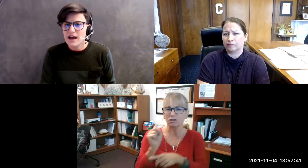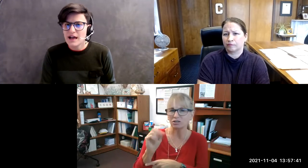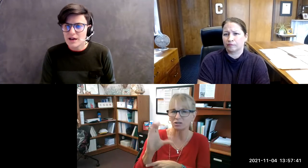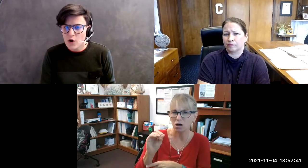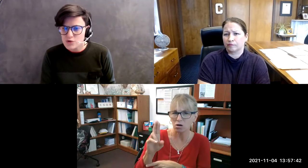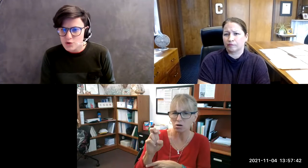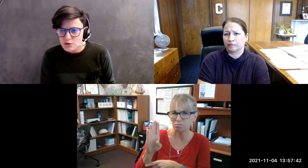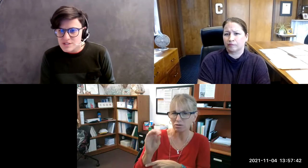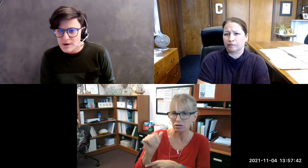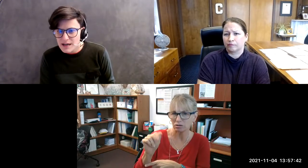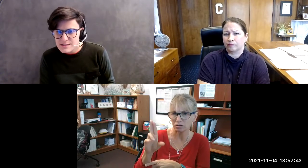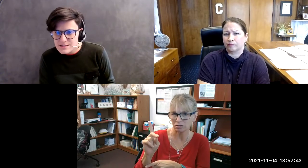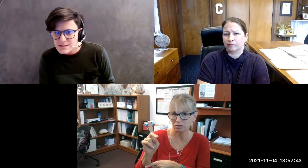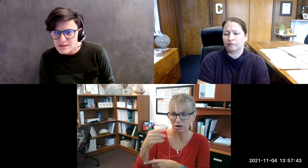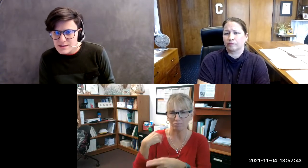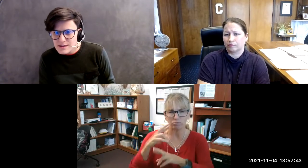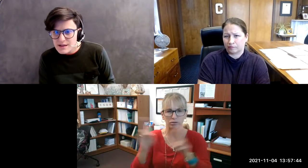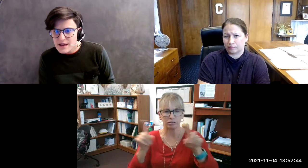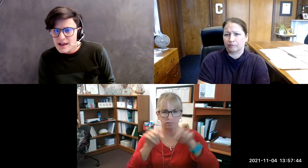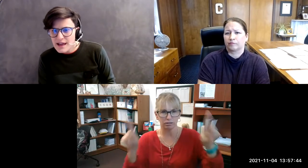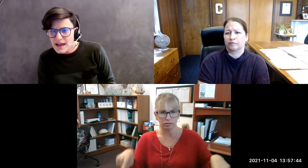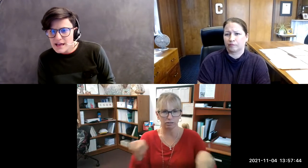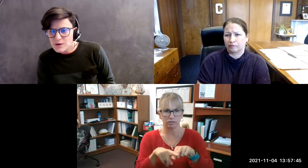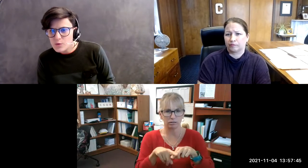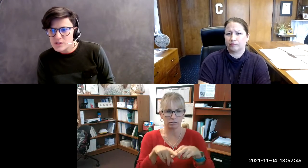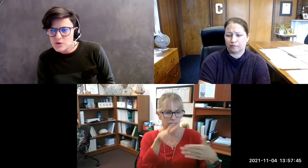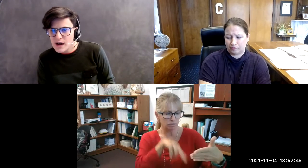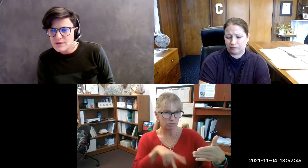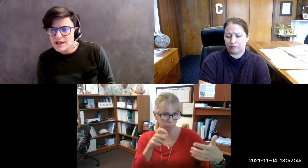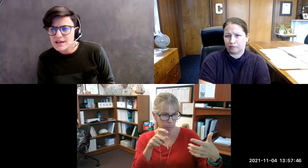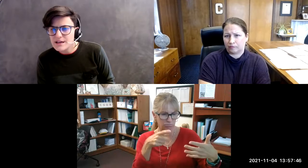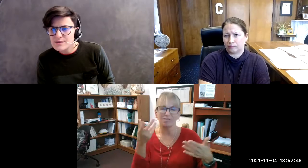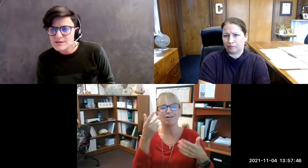and a cultural response. And we do have a